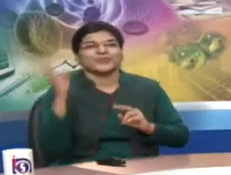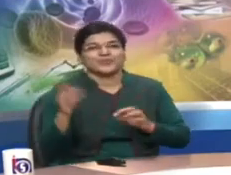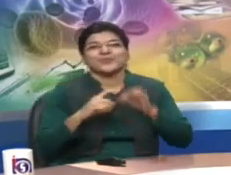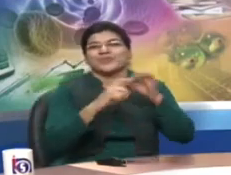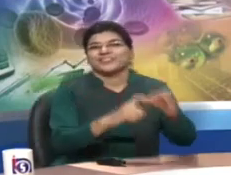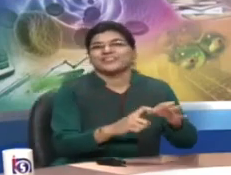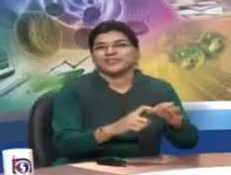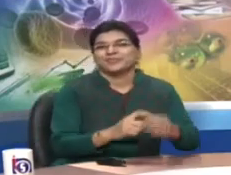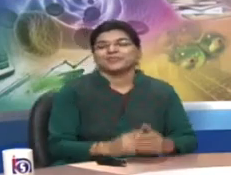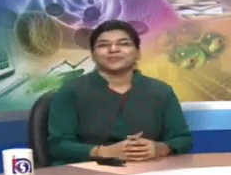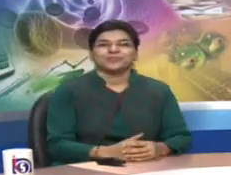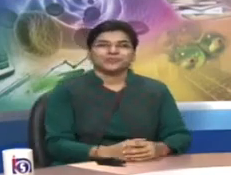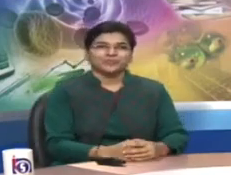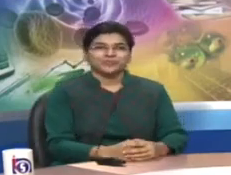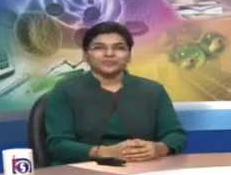a different kind of person.